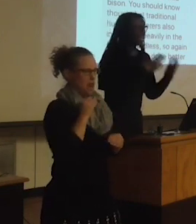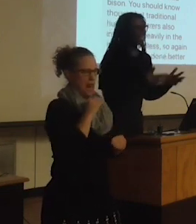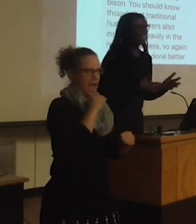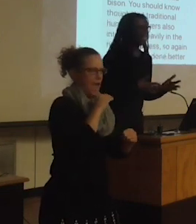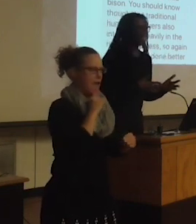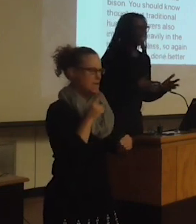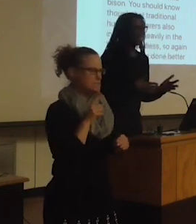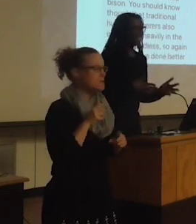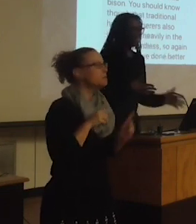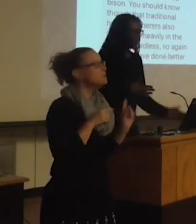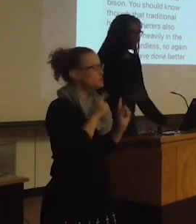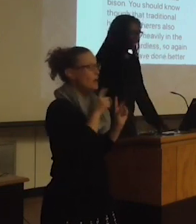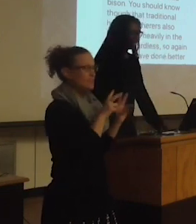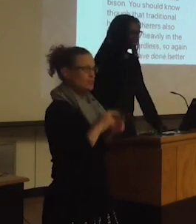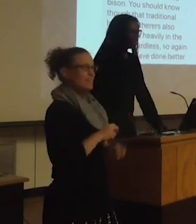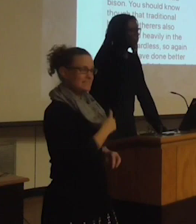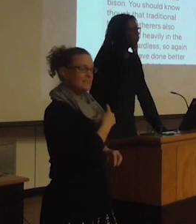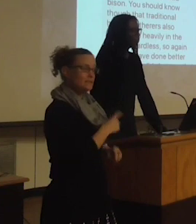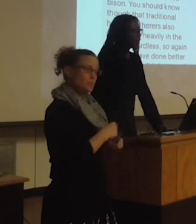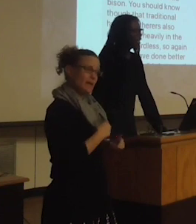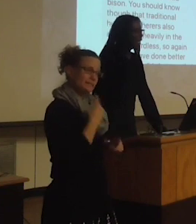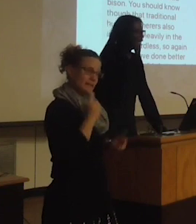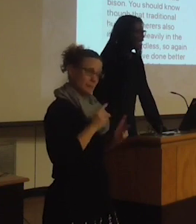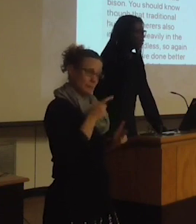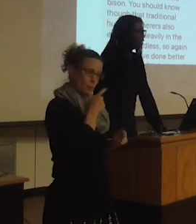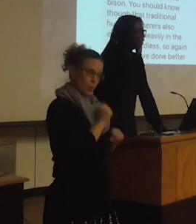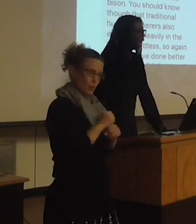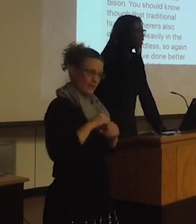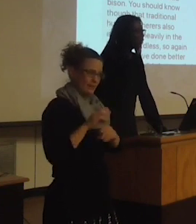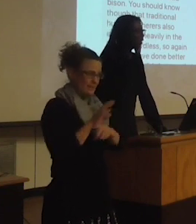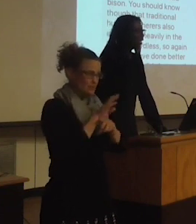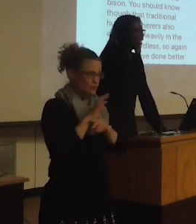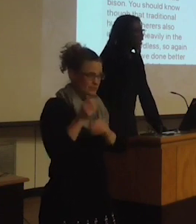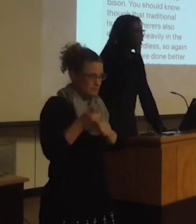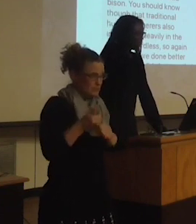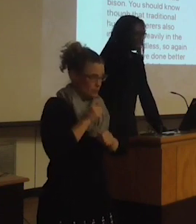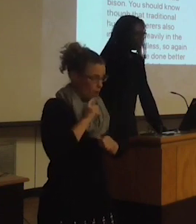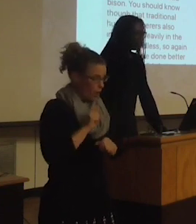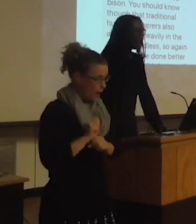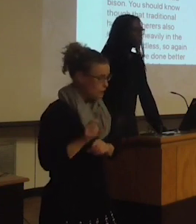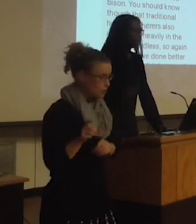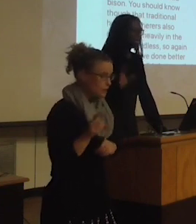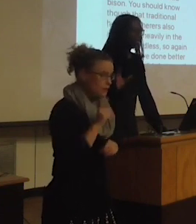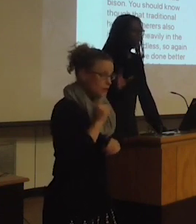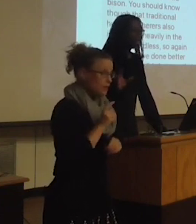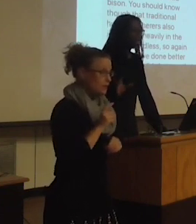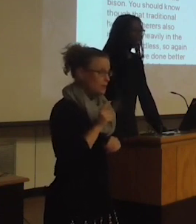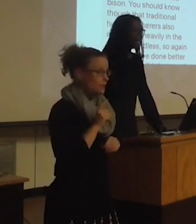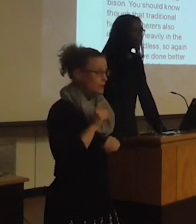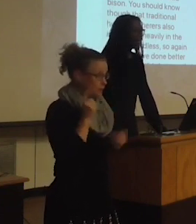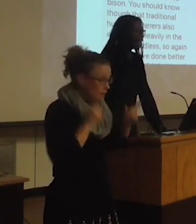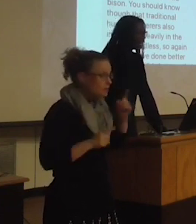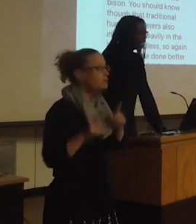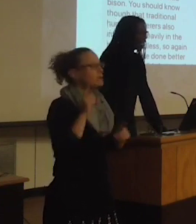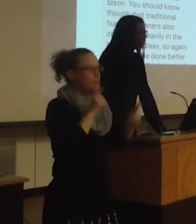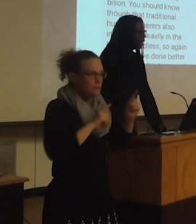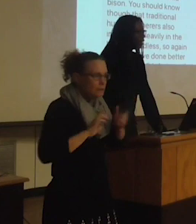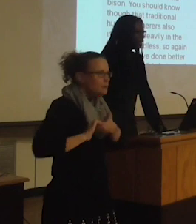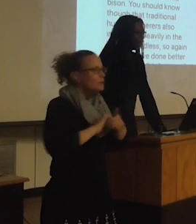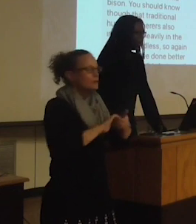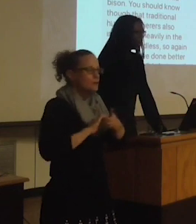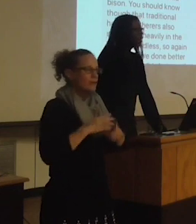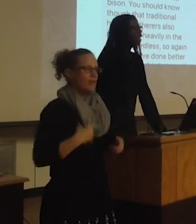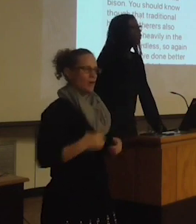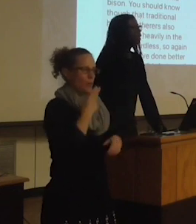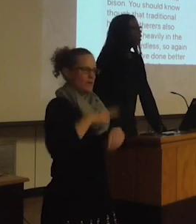actually dissect this, like, you know, when I say the people who are working in the industries are actually, like, cooperative in this, like, white nationalist